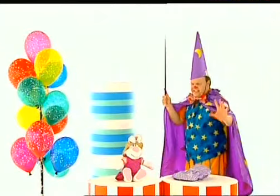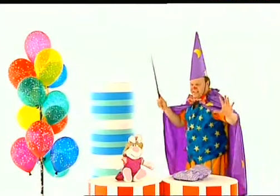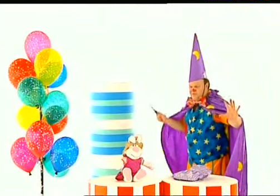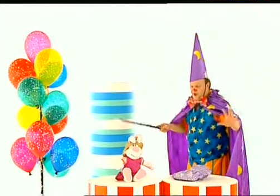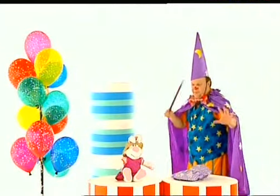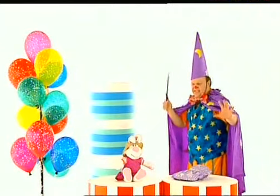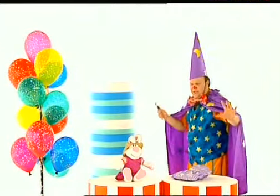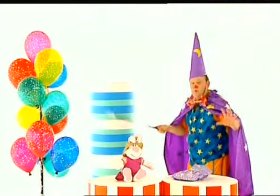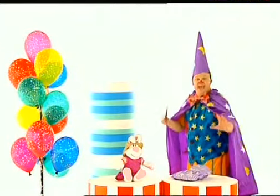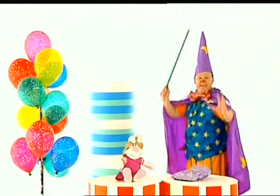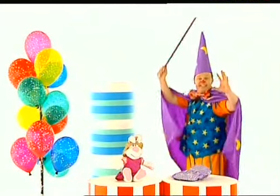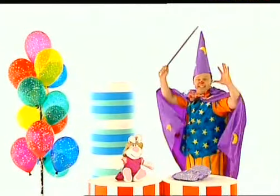Flippity floppity whiz.